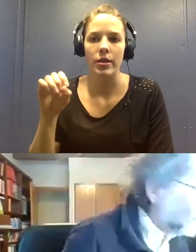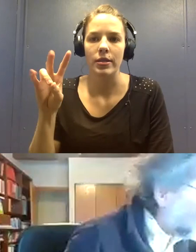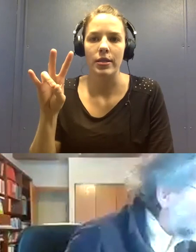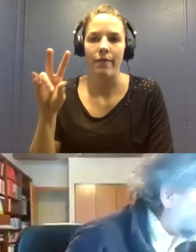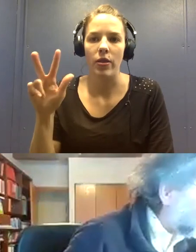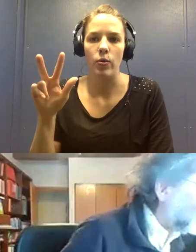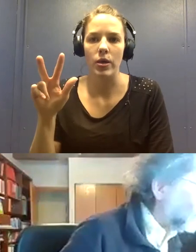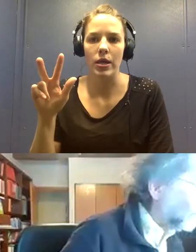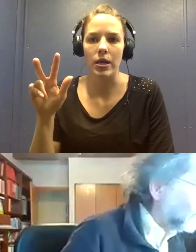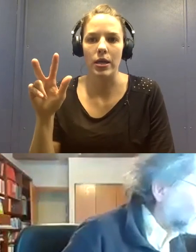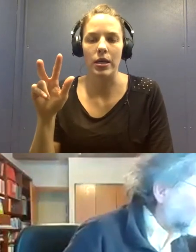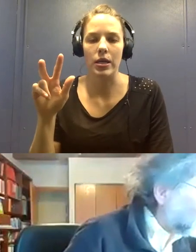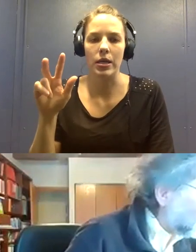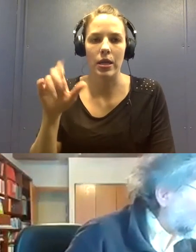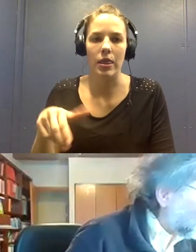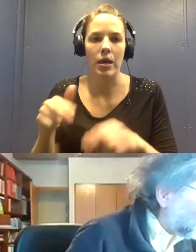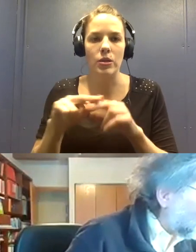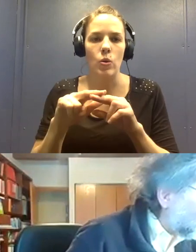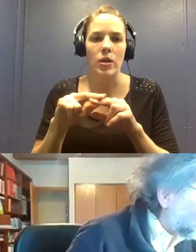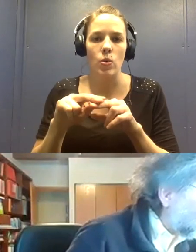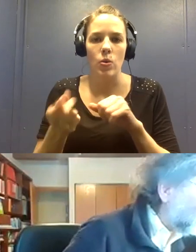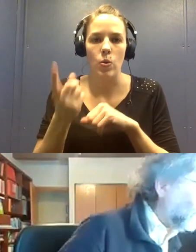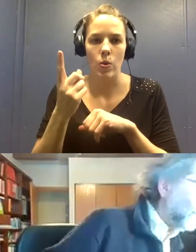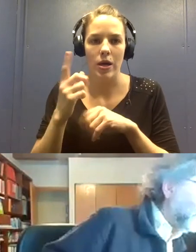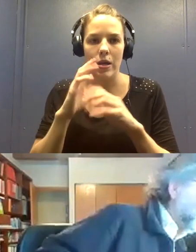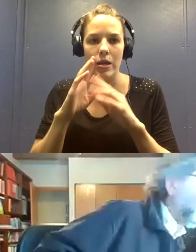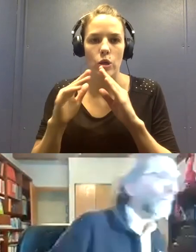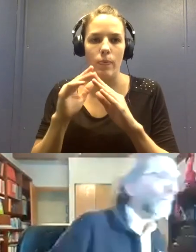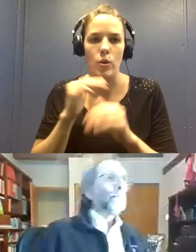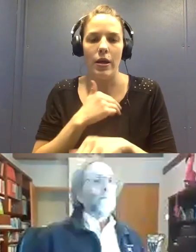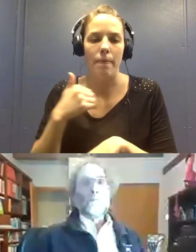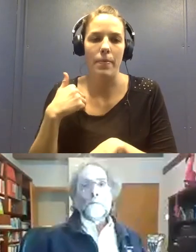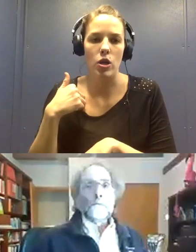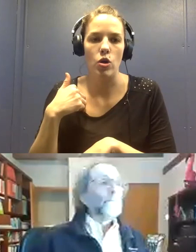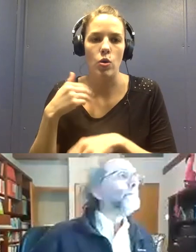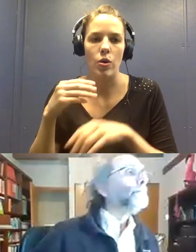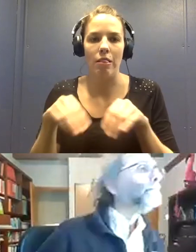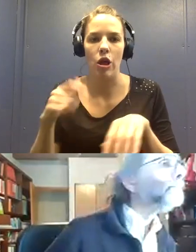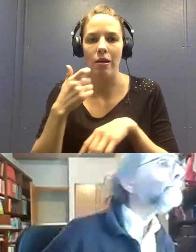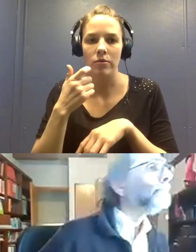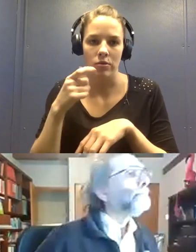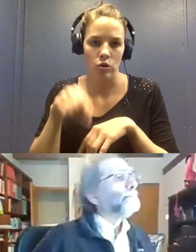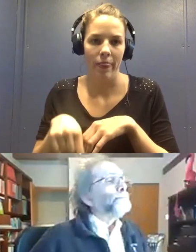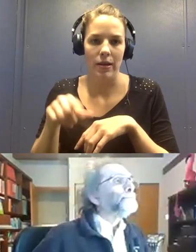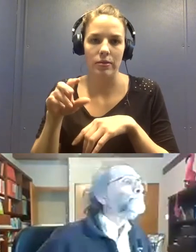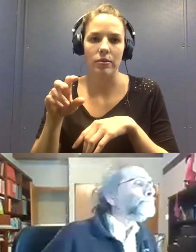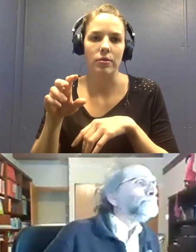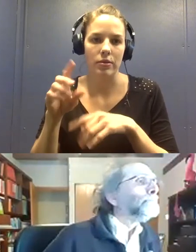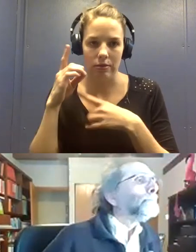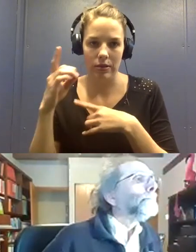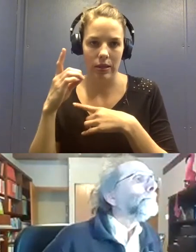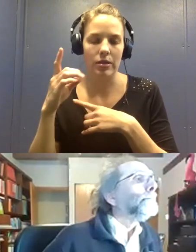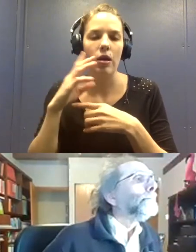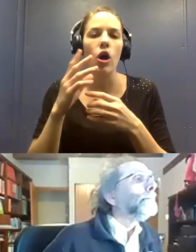173, that's an increase of one community member who we lost to this disease. Our sympathies go